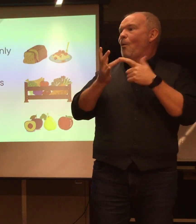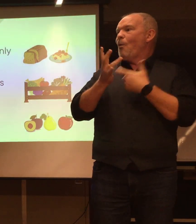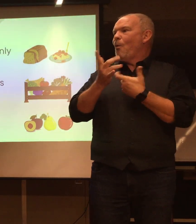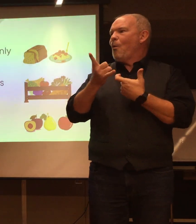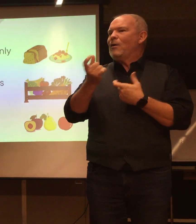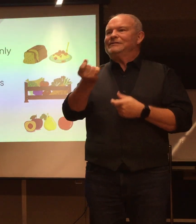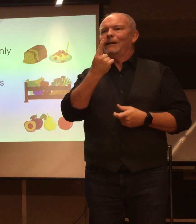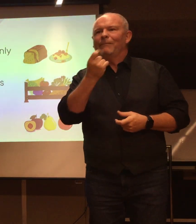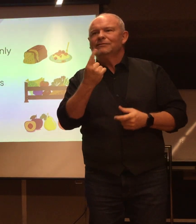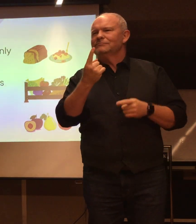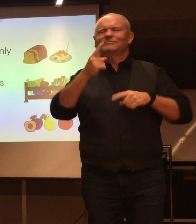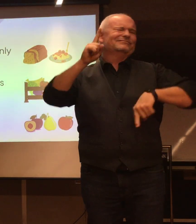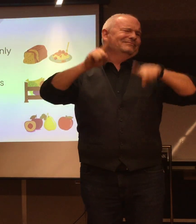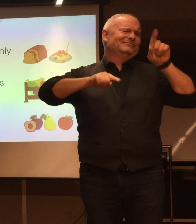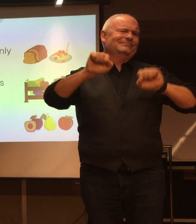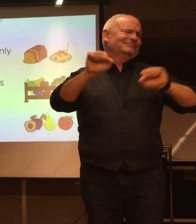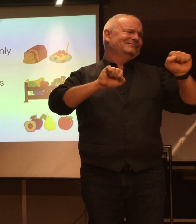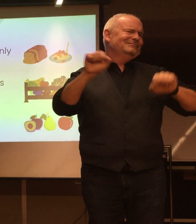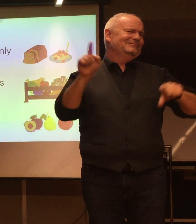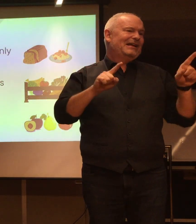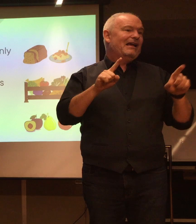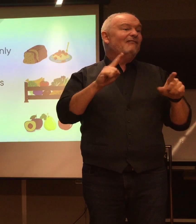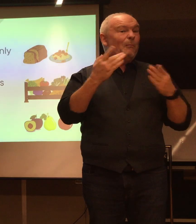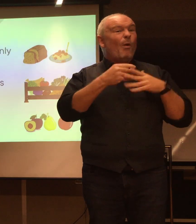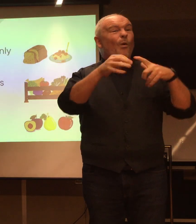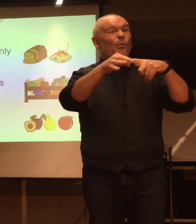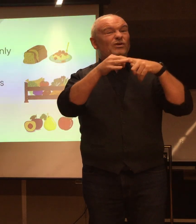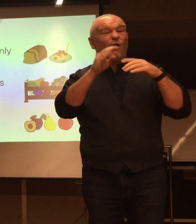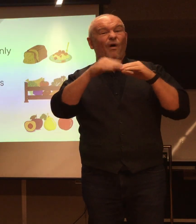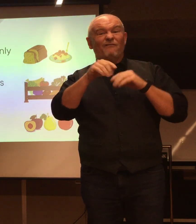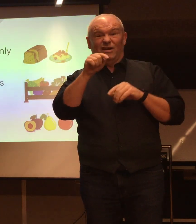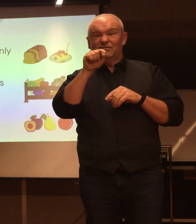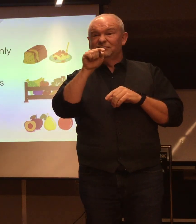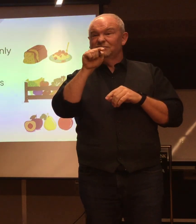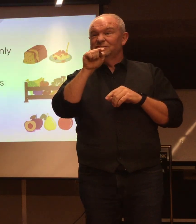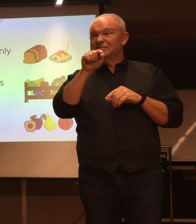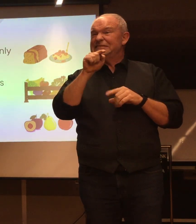have a tablet. But if you have more questions about